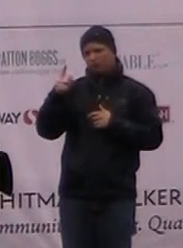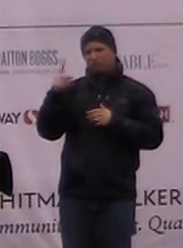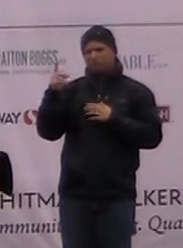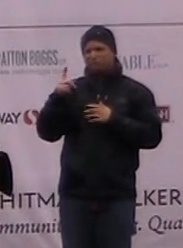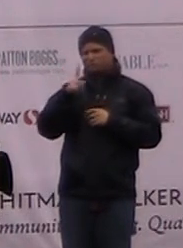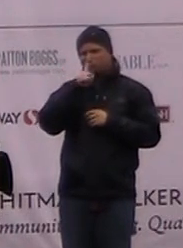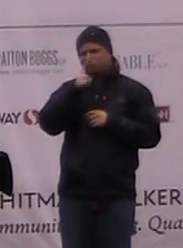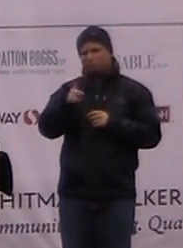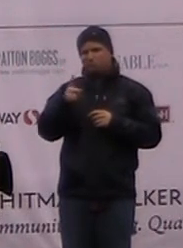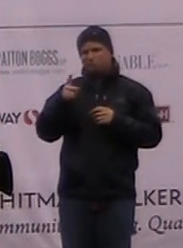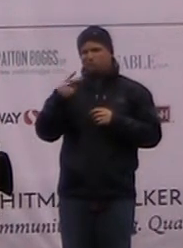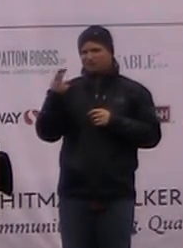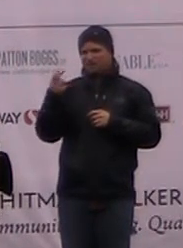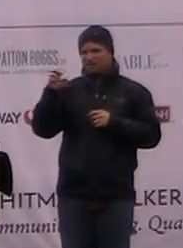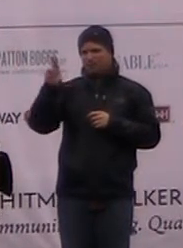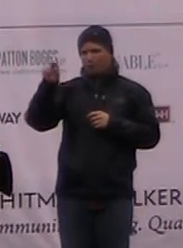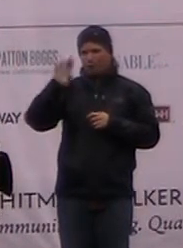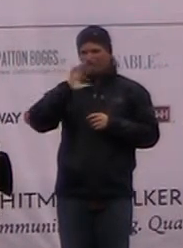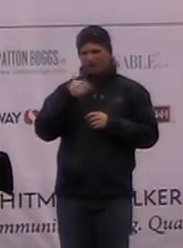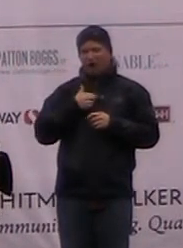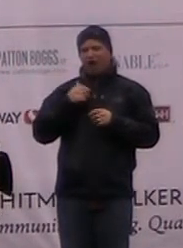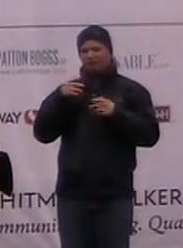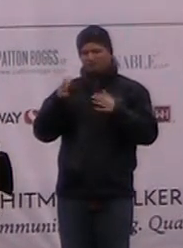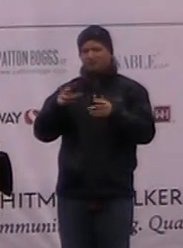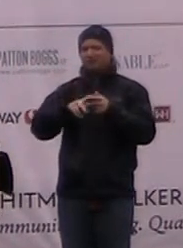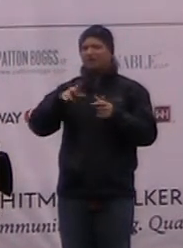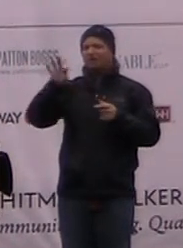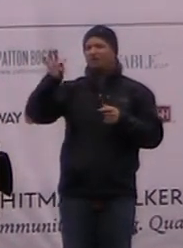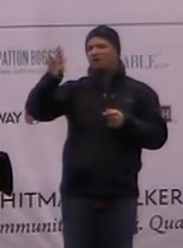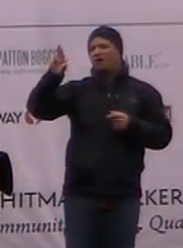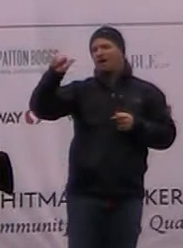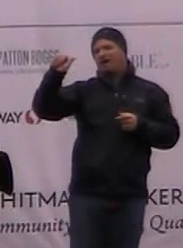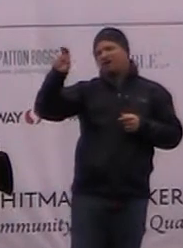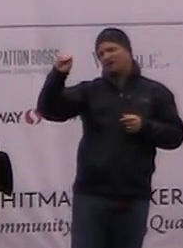hero of our civil rights movement, Frank Kameny.